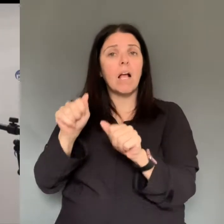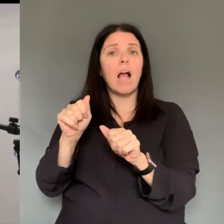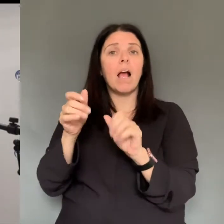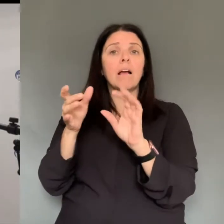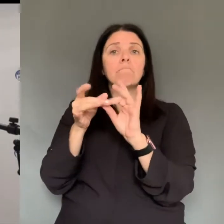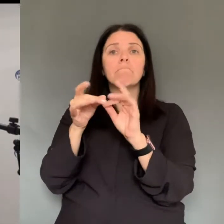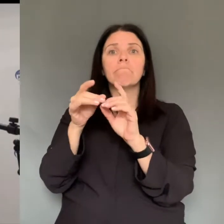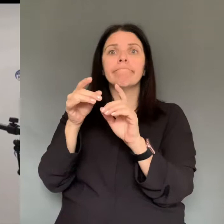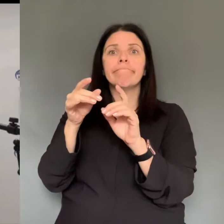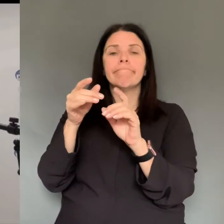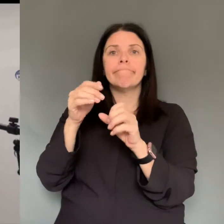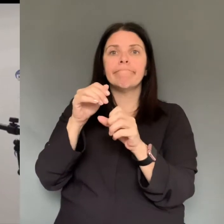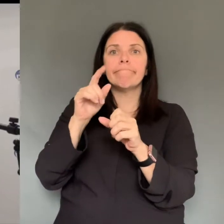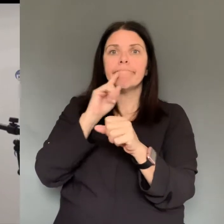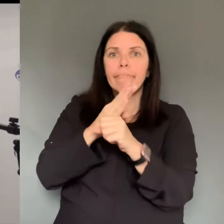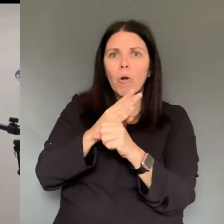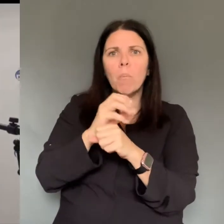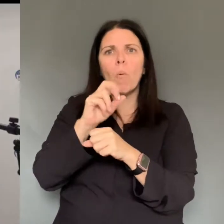Any other questions?